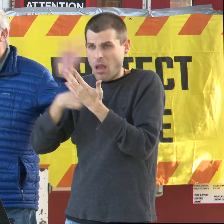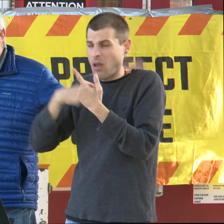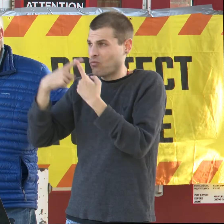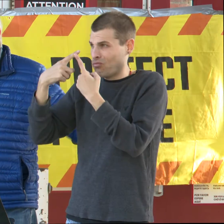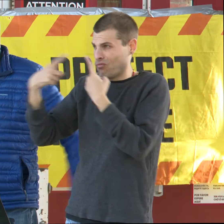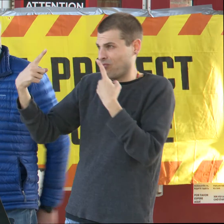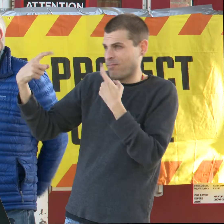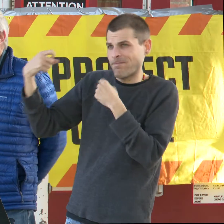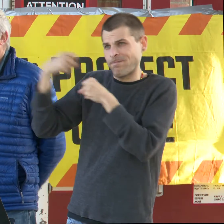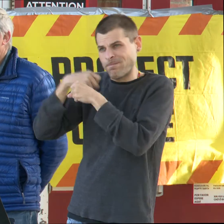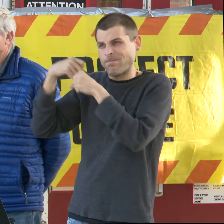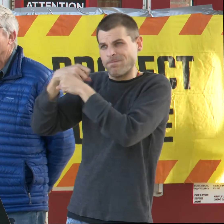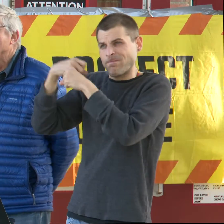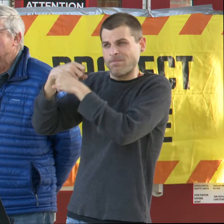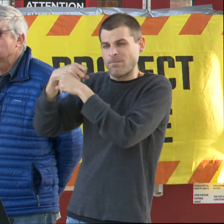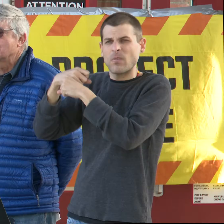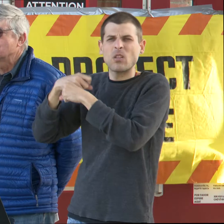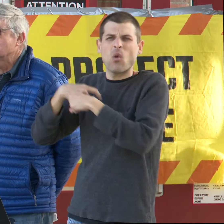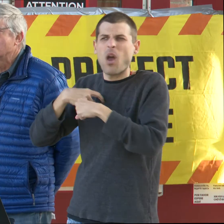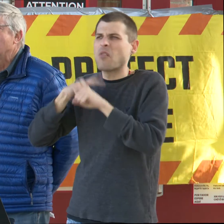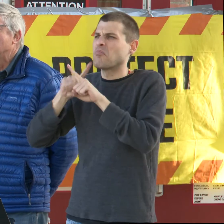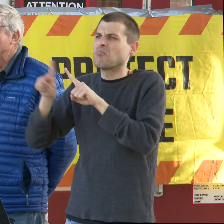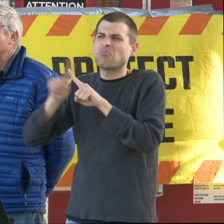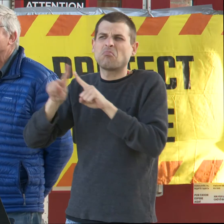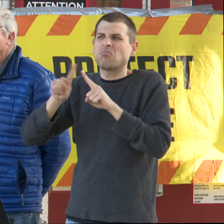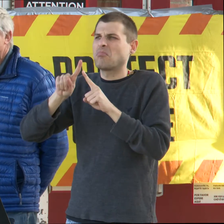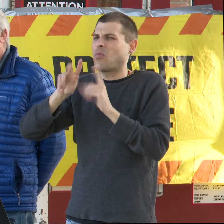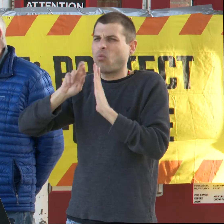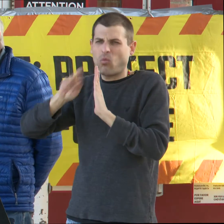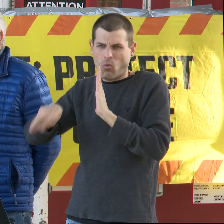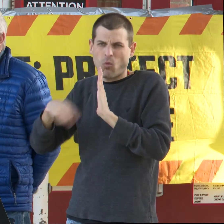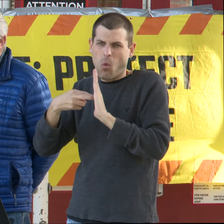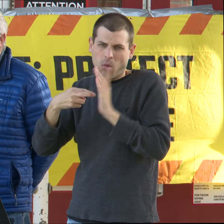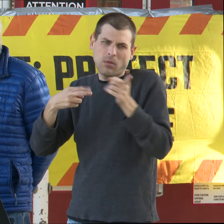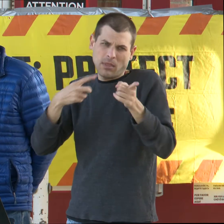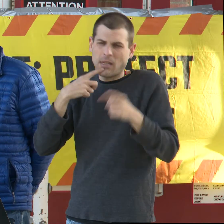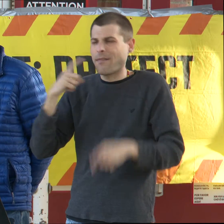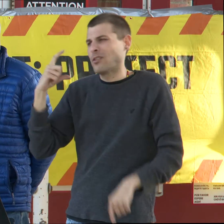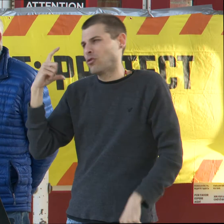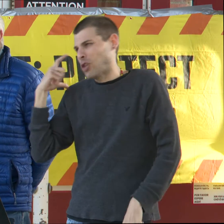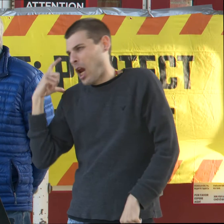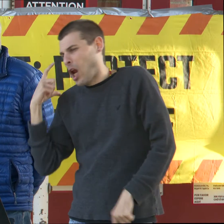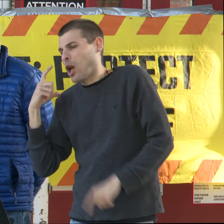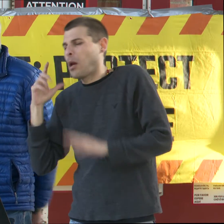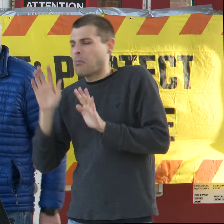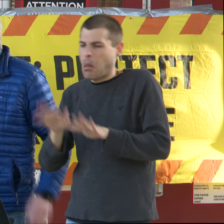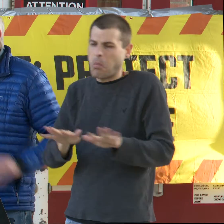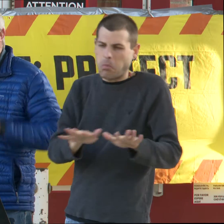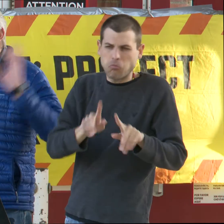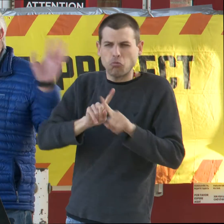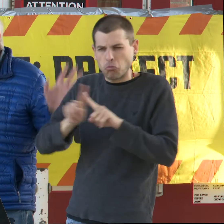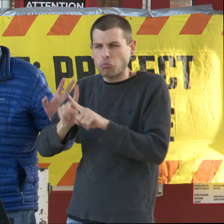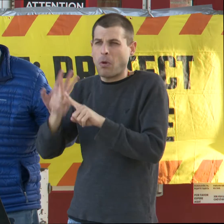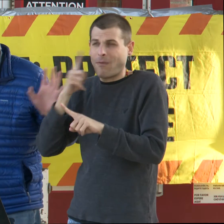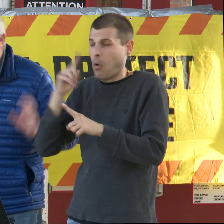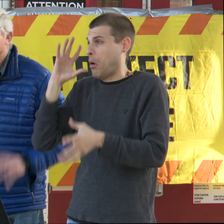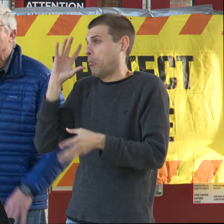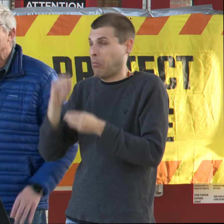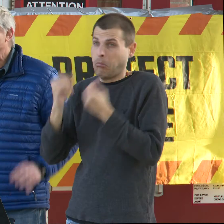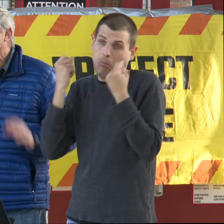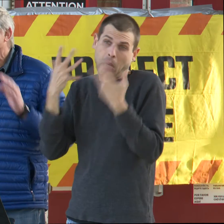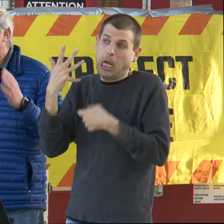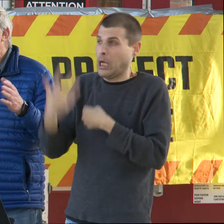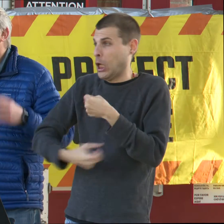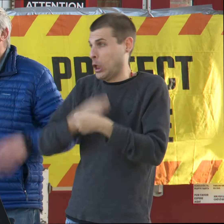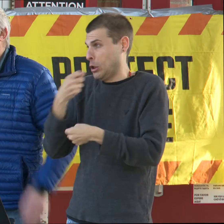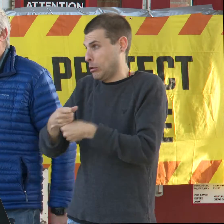all kinds of positions in the Neighborhood Association, as Allan said, neighborhood chair, land use chair, on and off for decades.